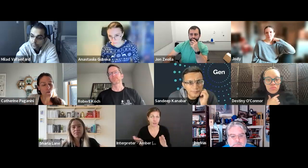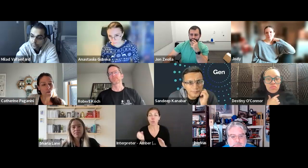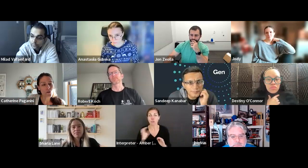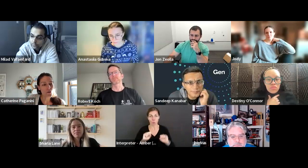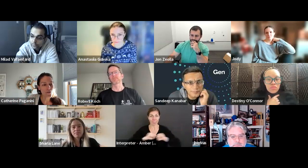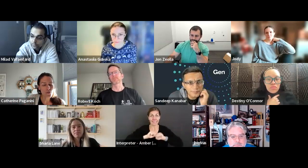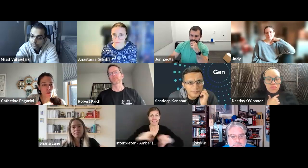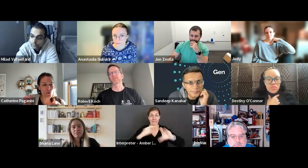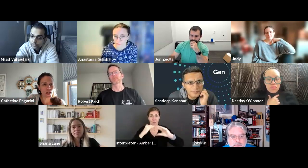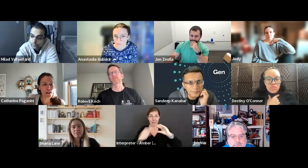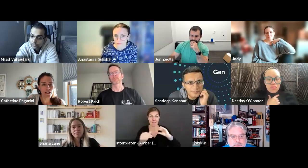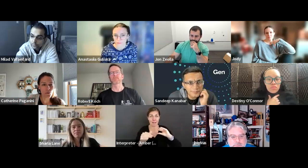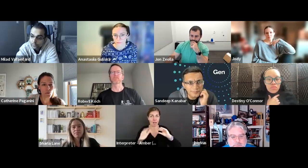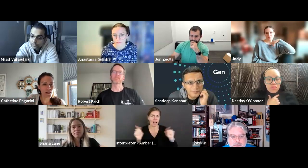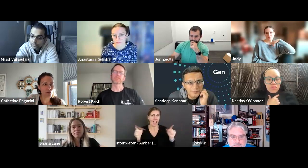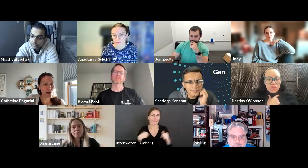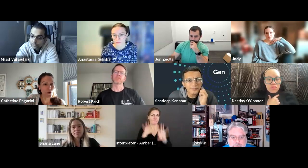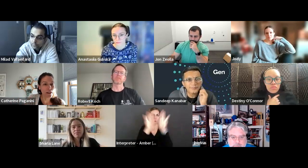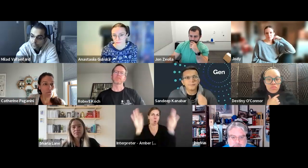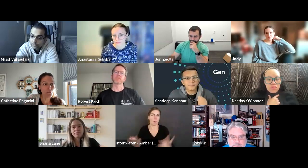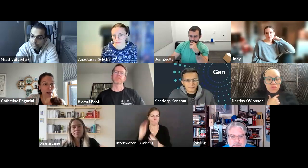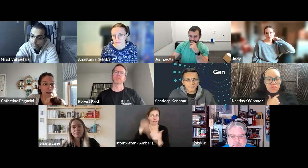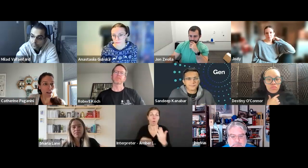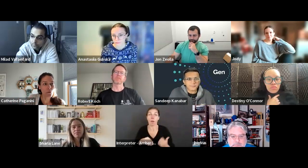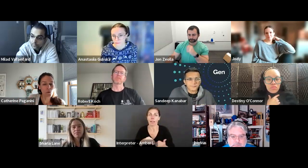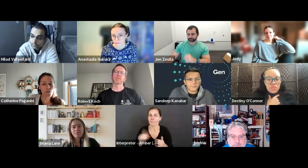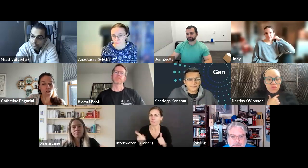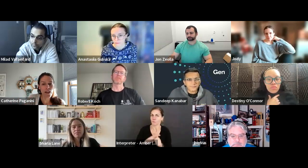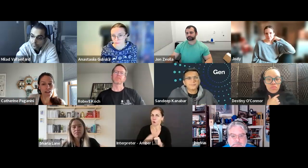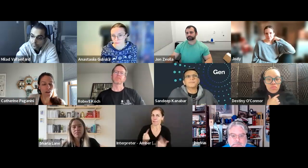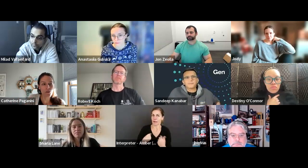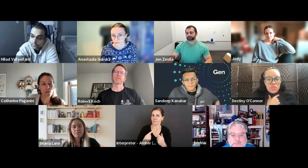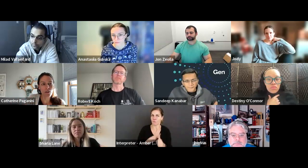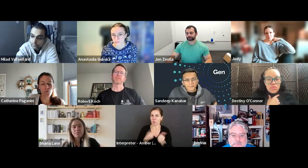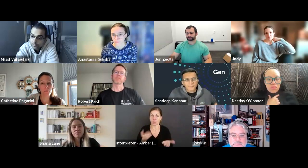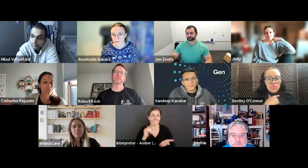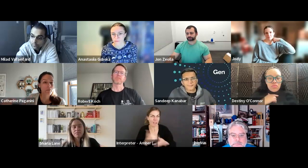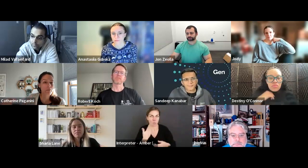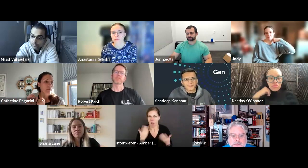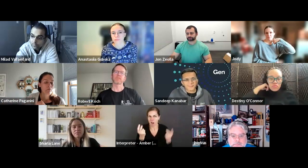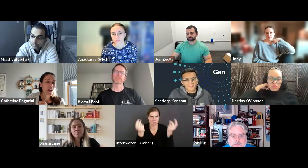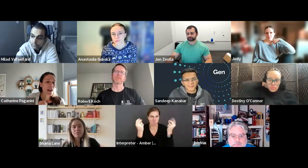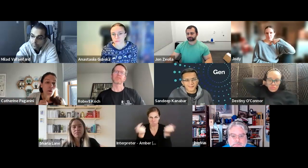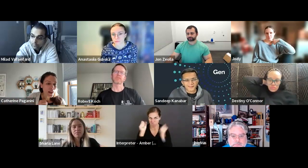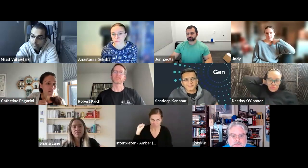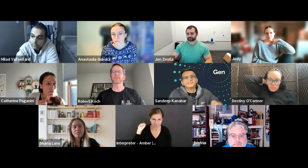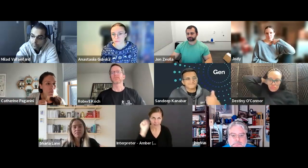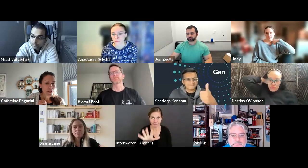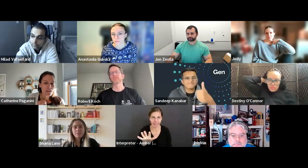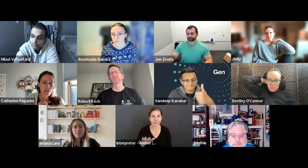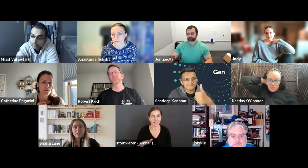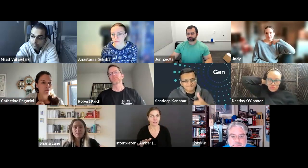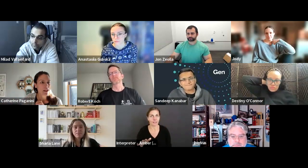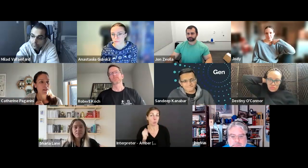it's first come, first served, which is why I submitted it right away. And we will find out, I don't know